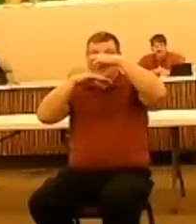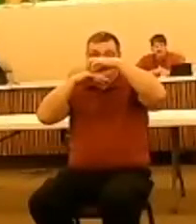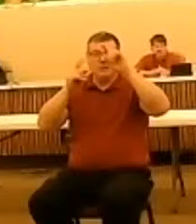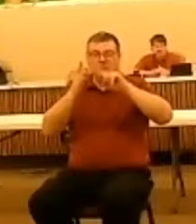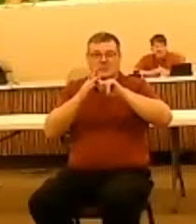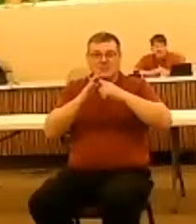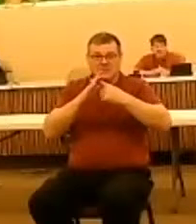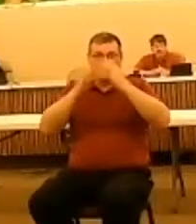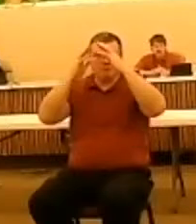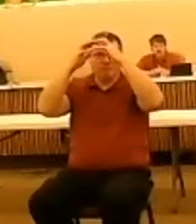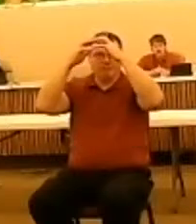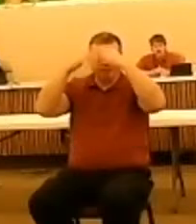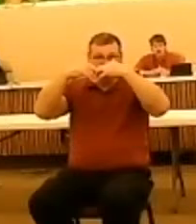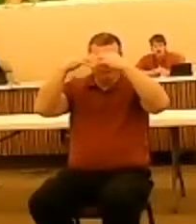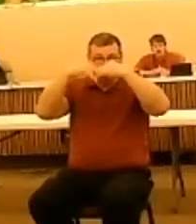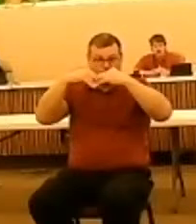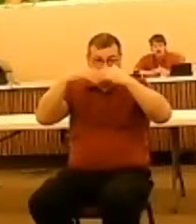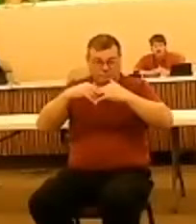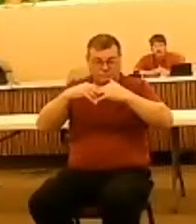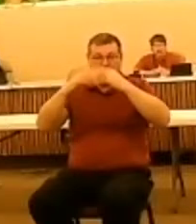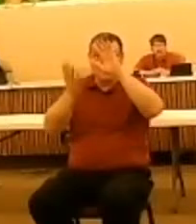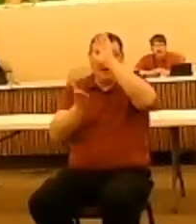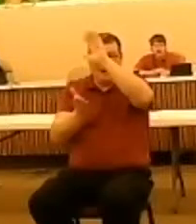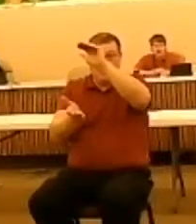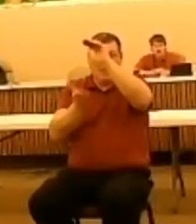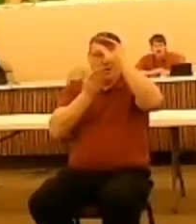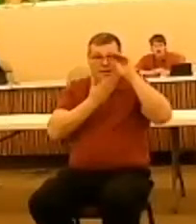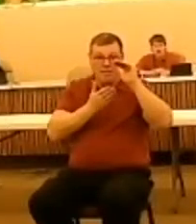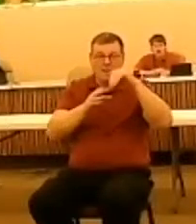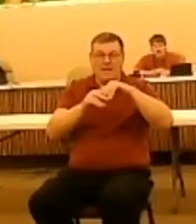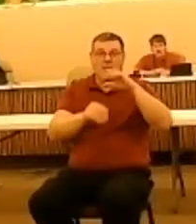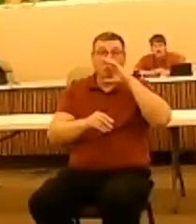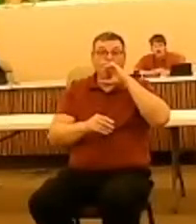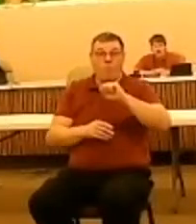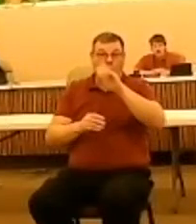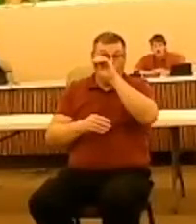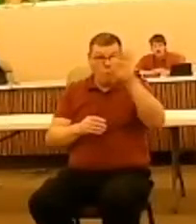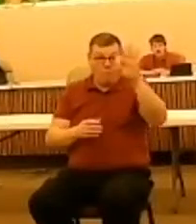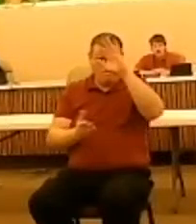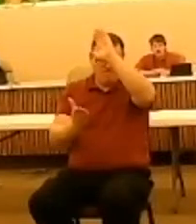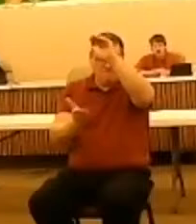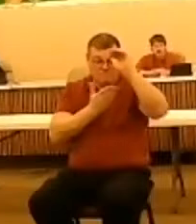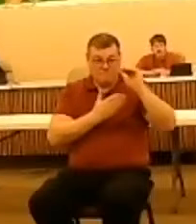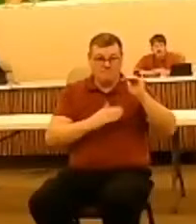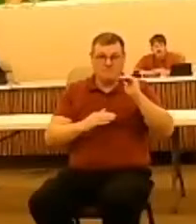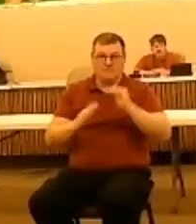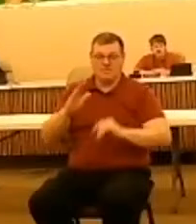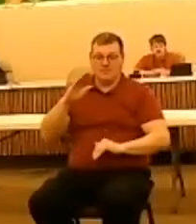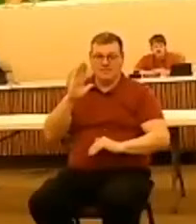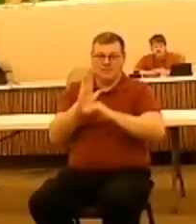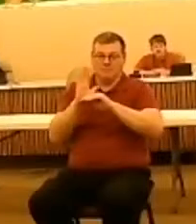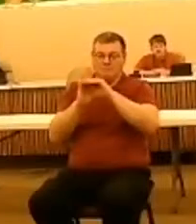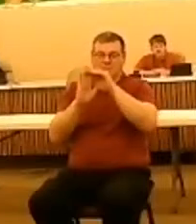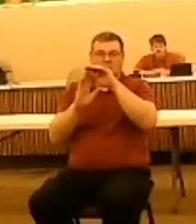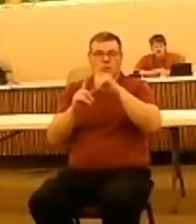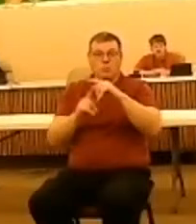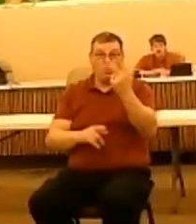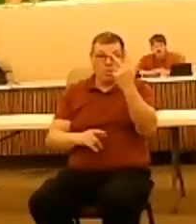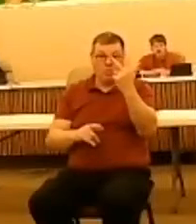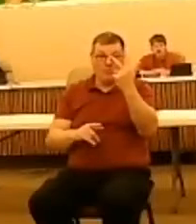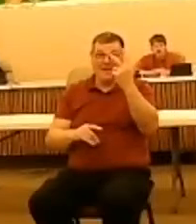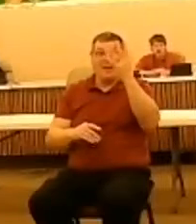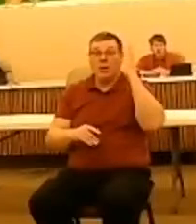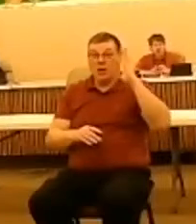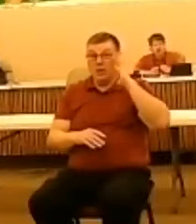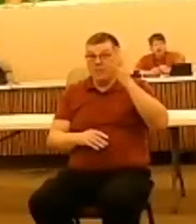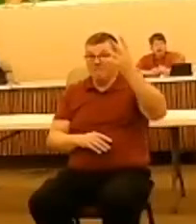to collapse and they took the top story in the old cupola off. They shortened it to, I think, 3 stories from 4, and they